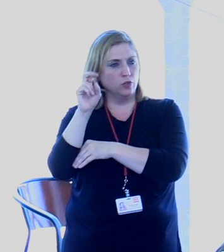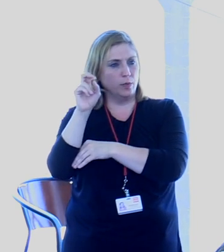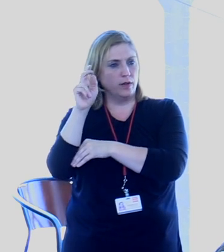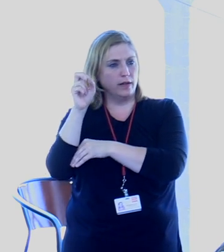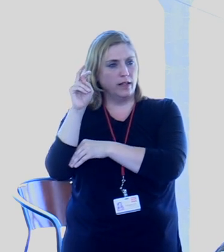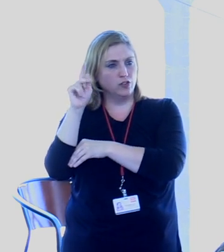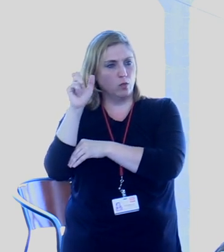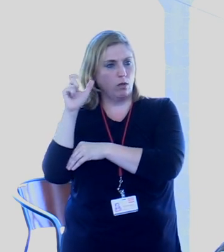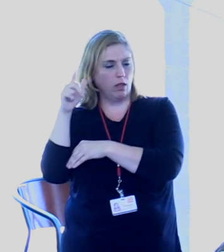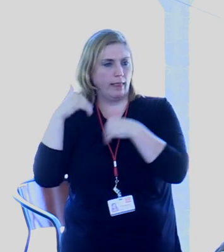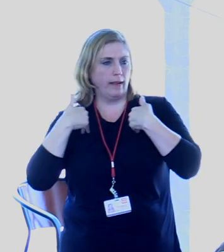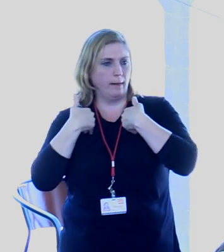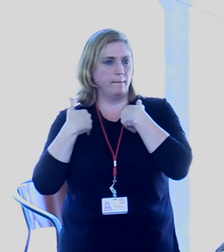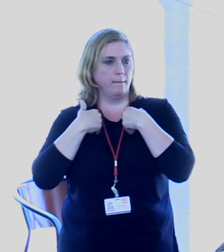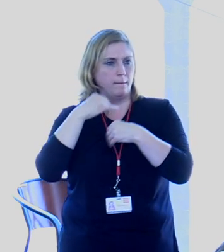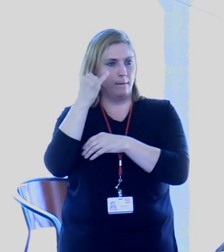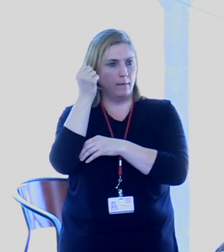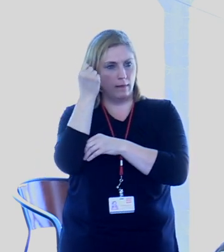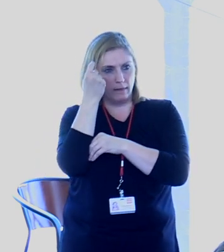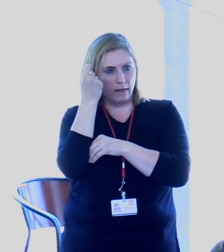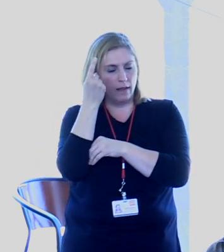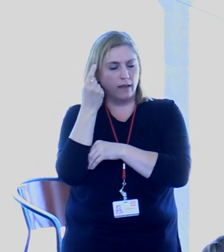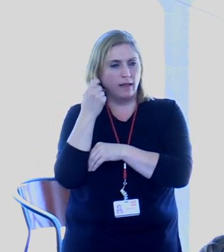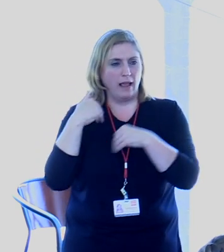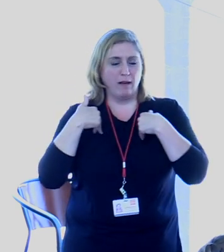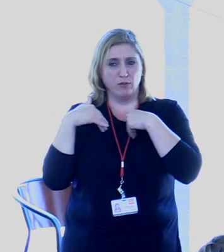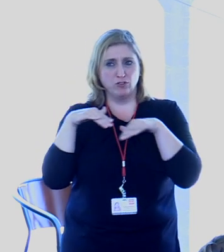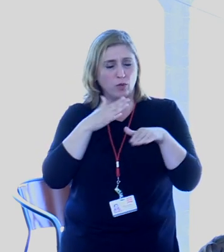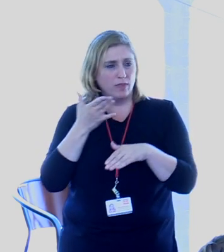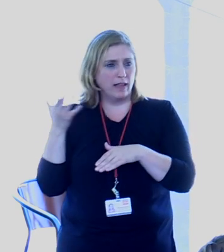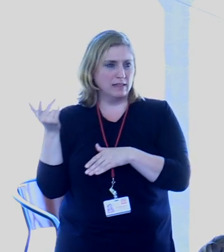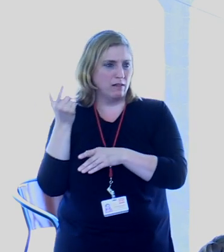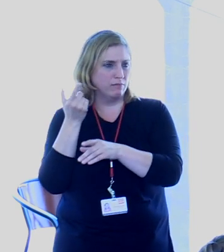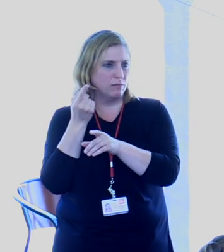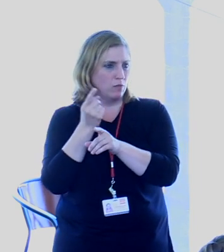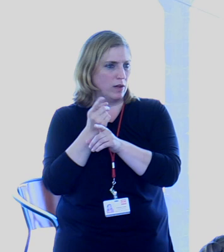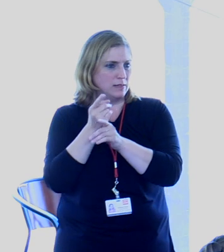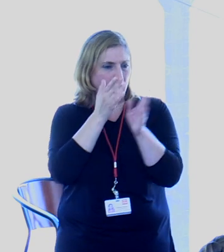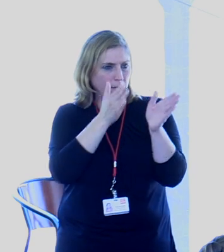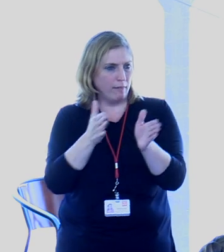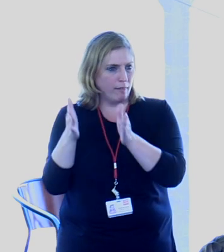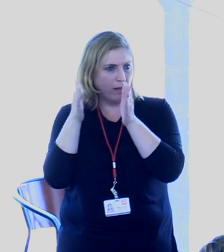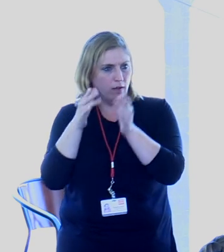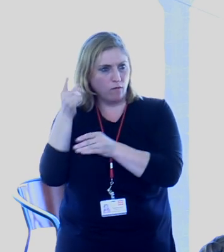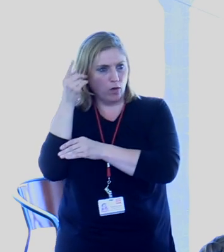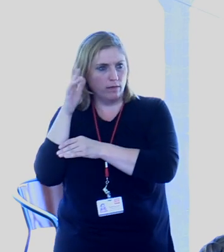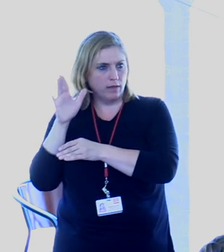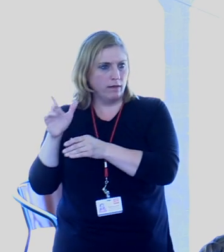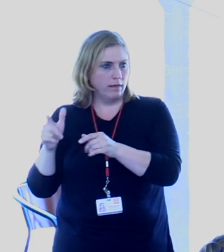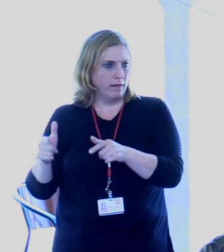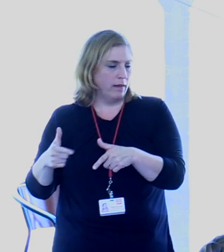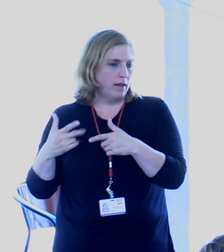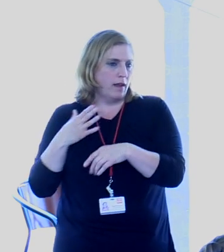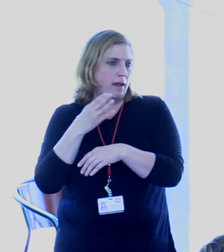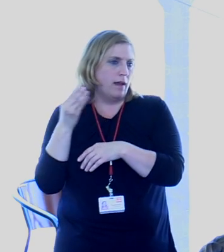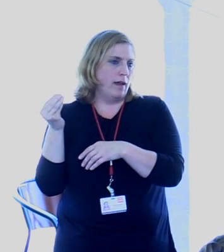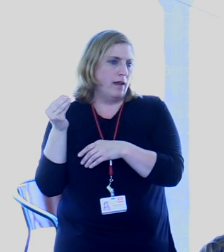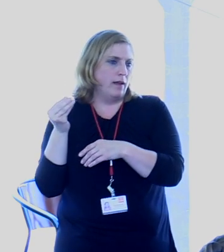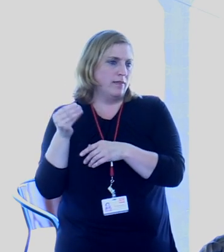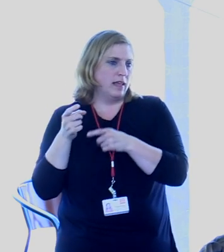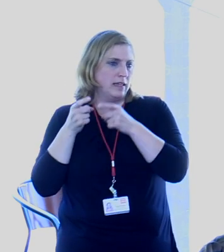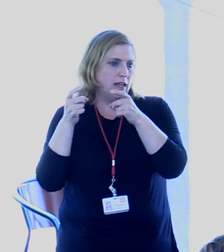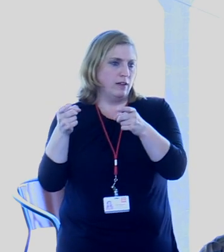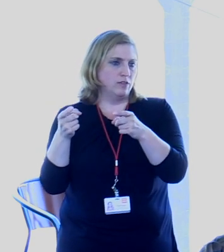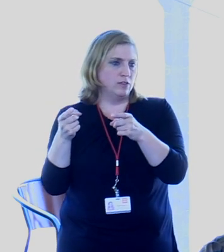instinct, okay? Animals do things that are proper to the plan for their prosperity. In the same way, when these